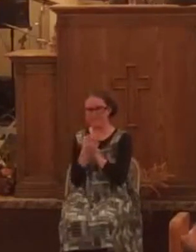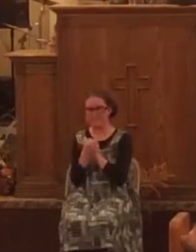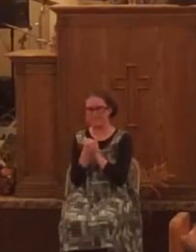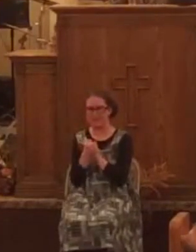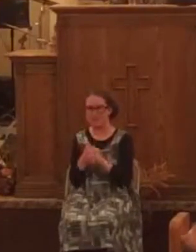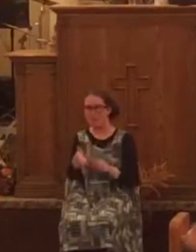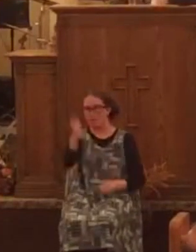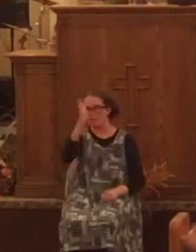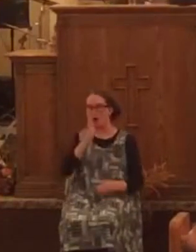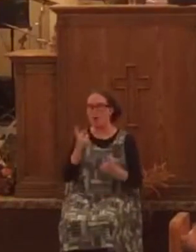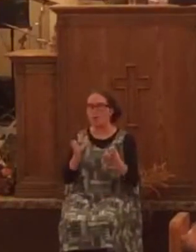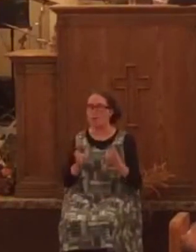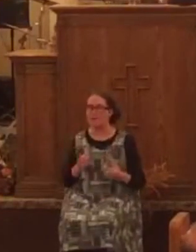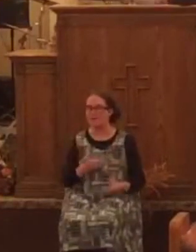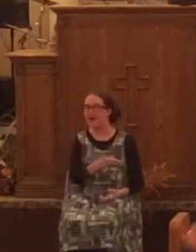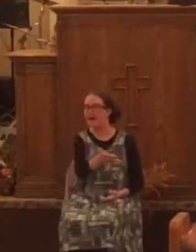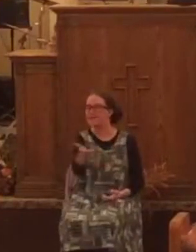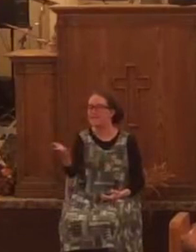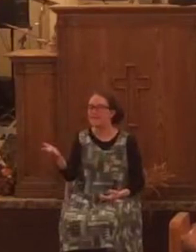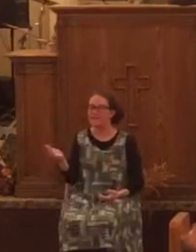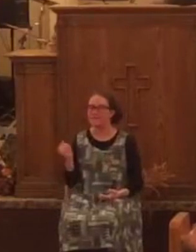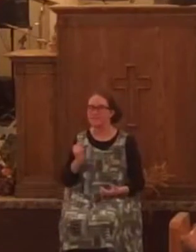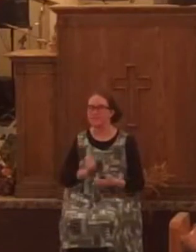Amen. What God expects of us